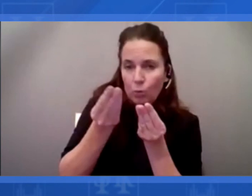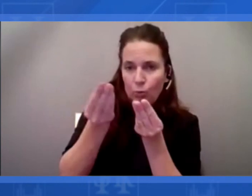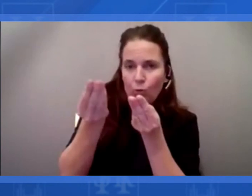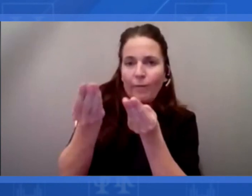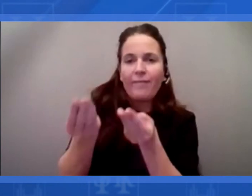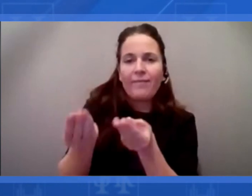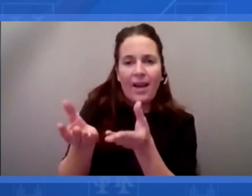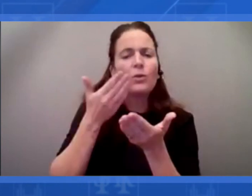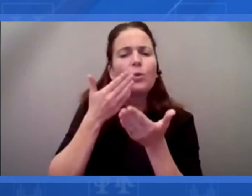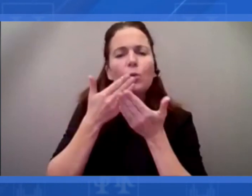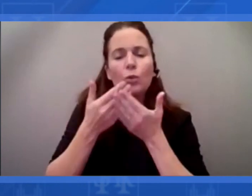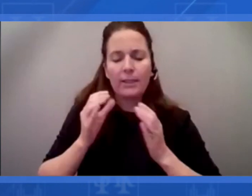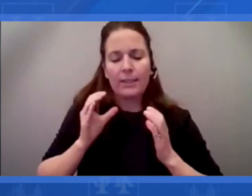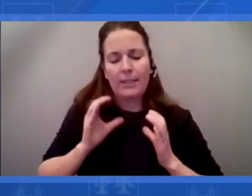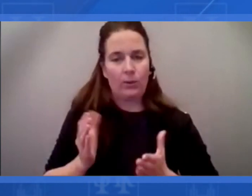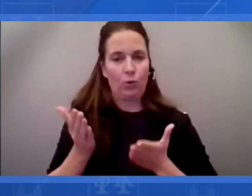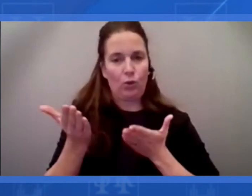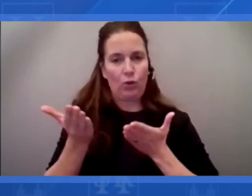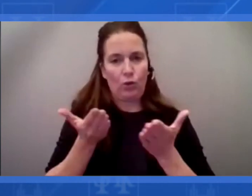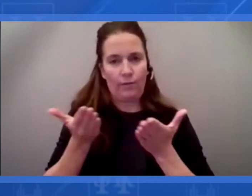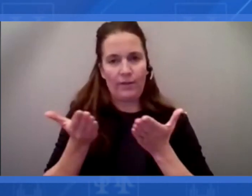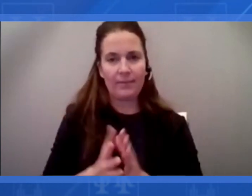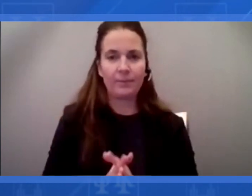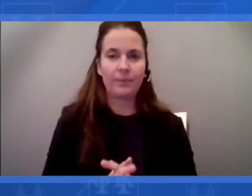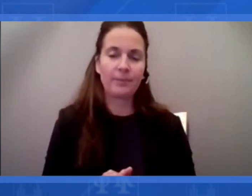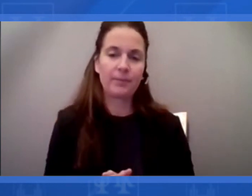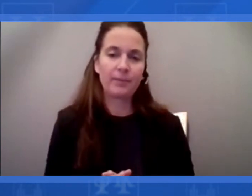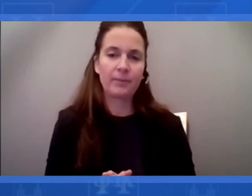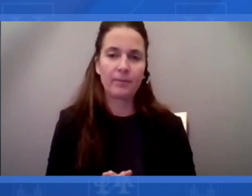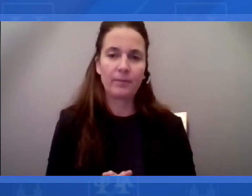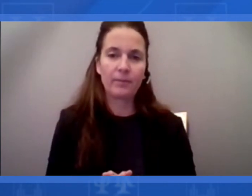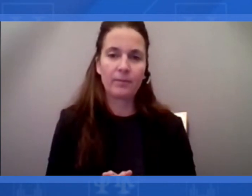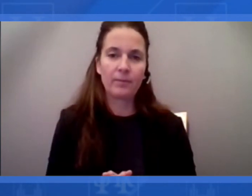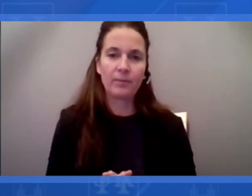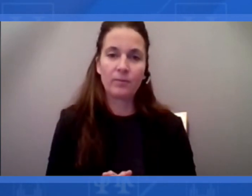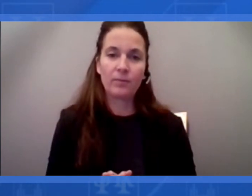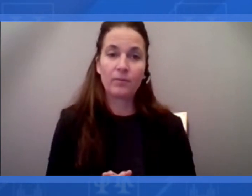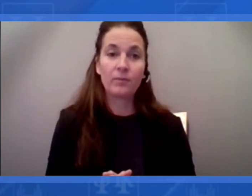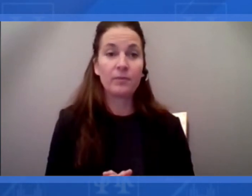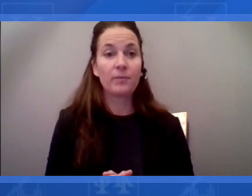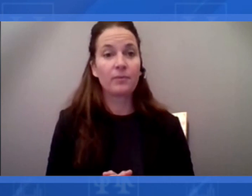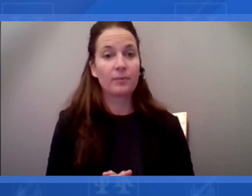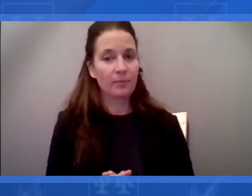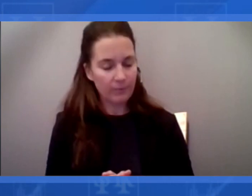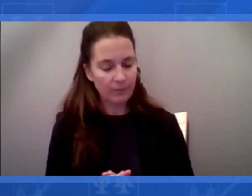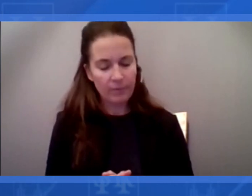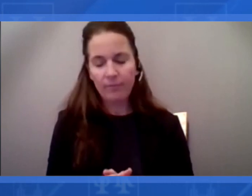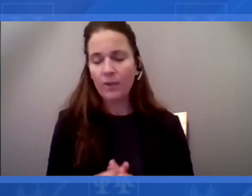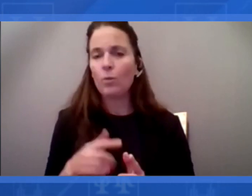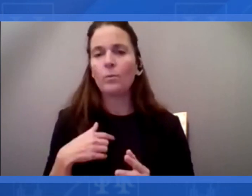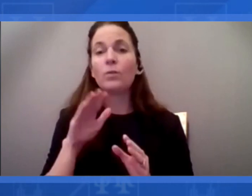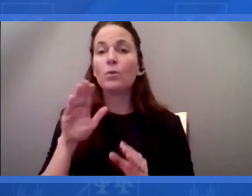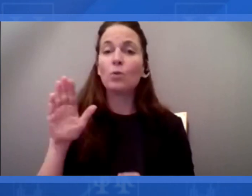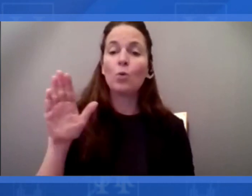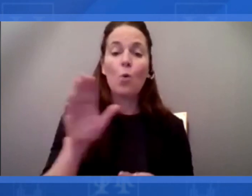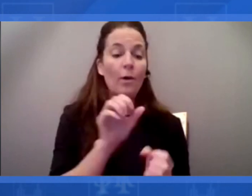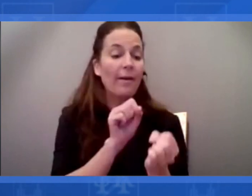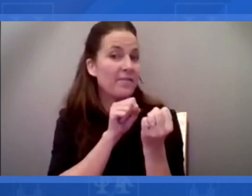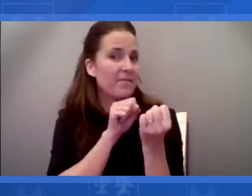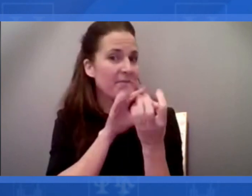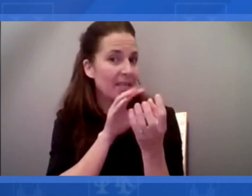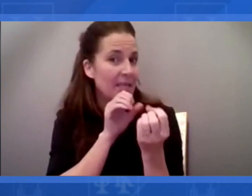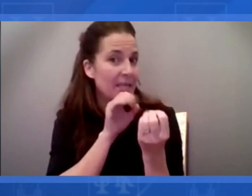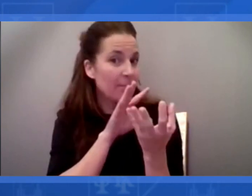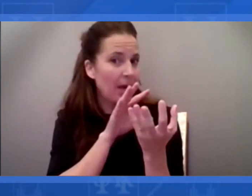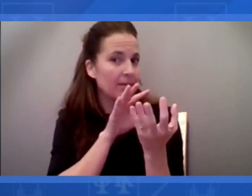all aspects of our service, we very much value hearing from our customers directly about the great and the not